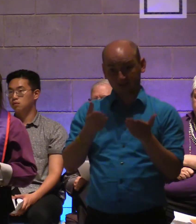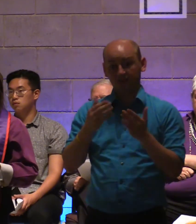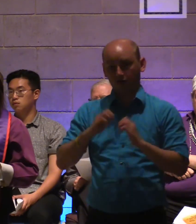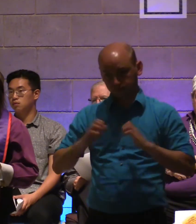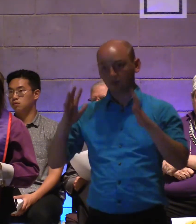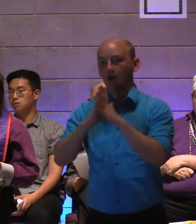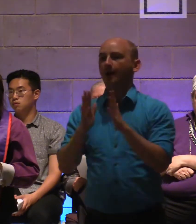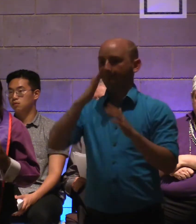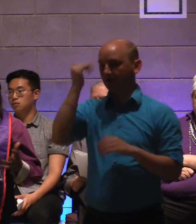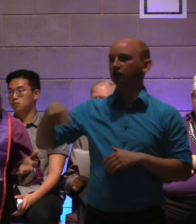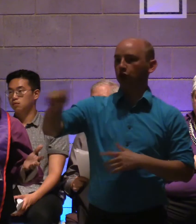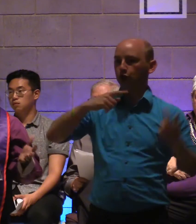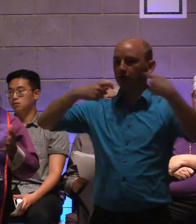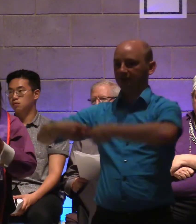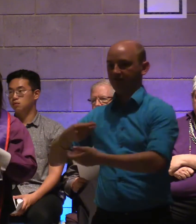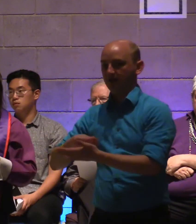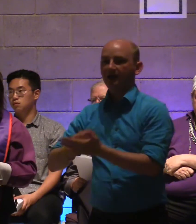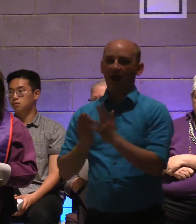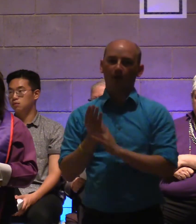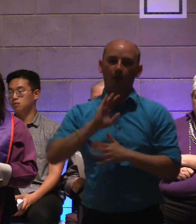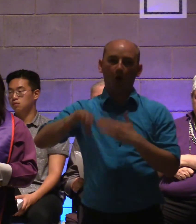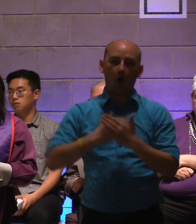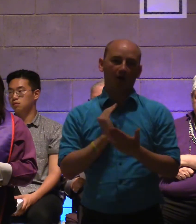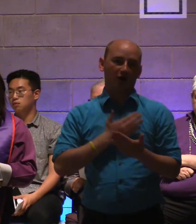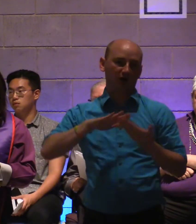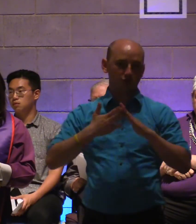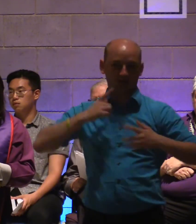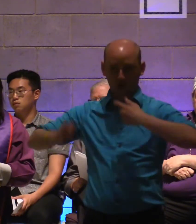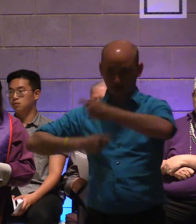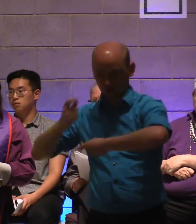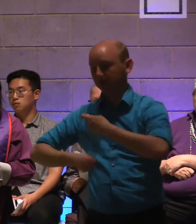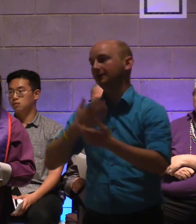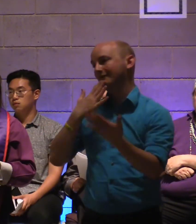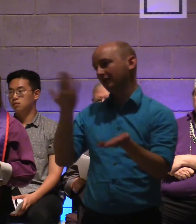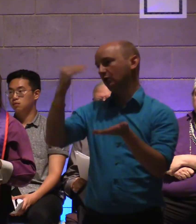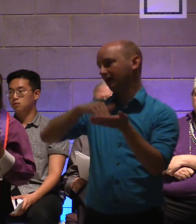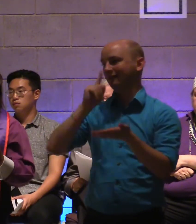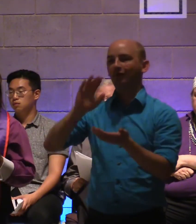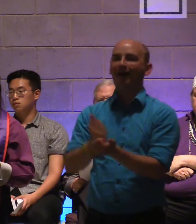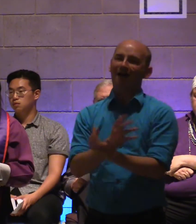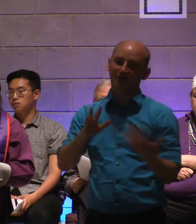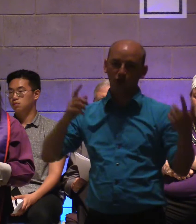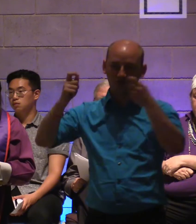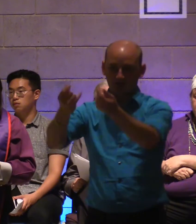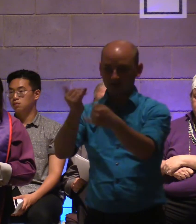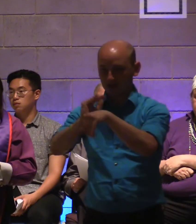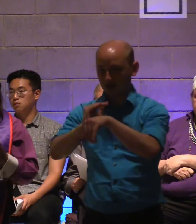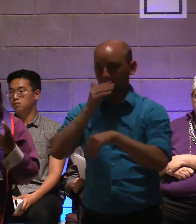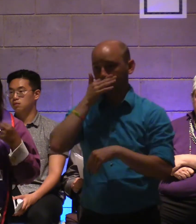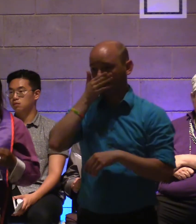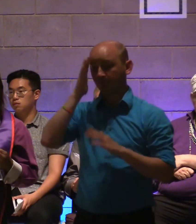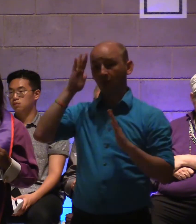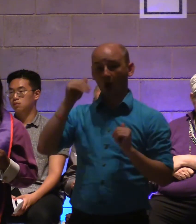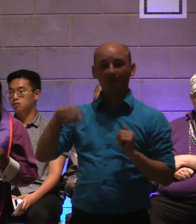giving and through all that the people give from this community. So thank you once again for all that you have given on tonight. Hopefully